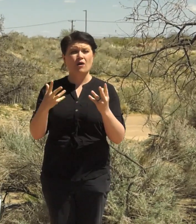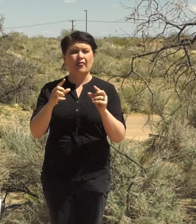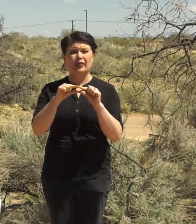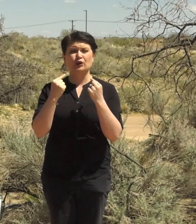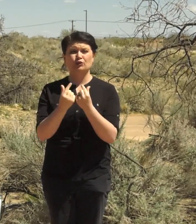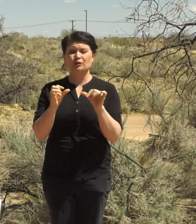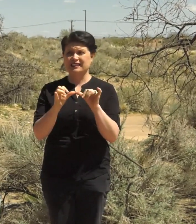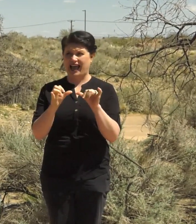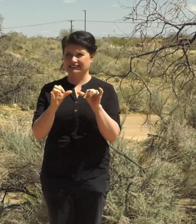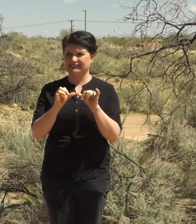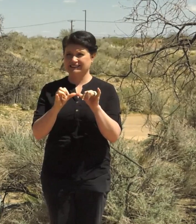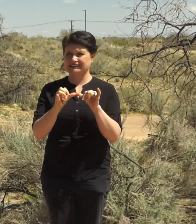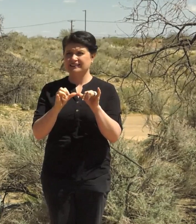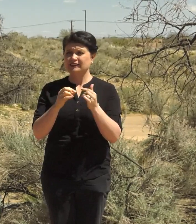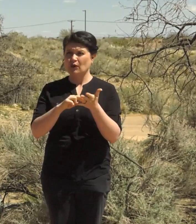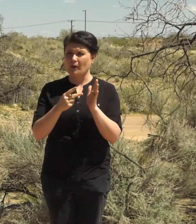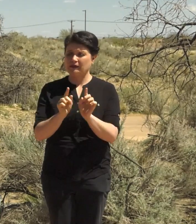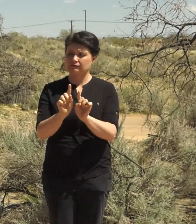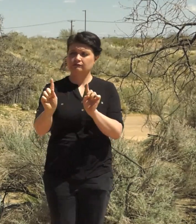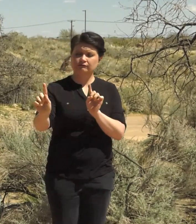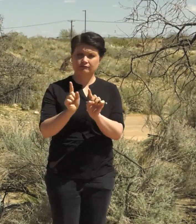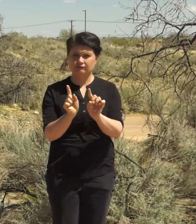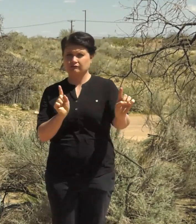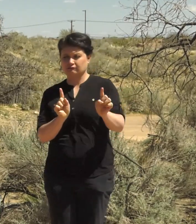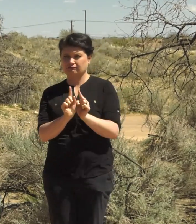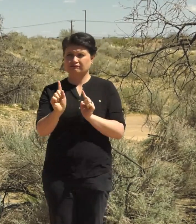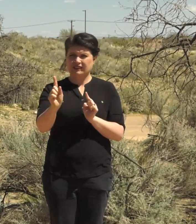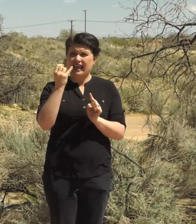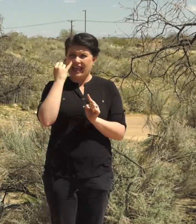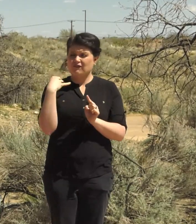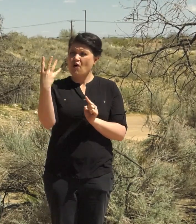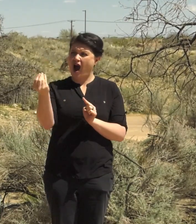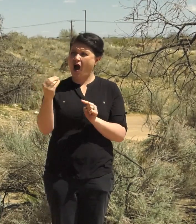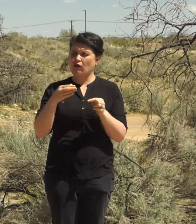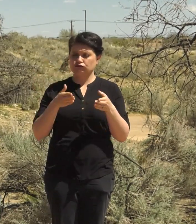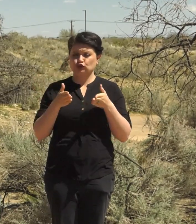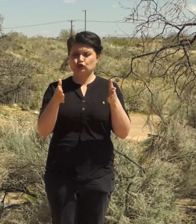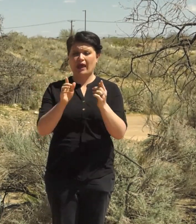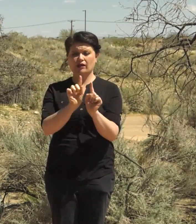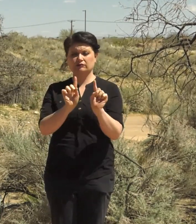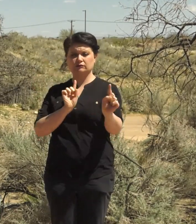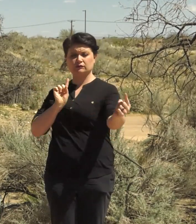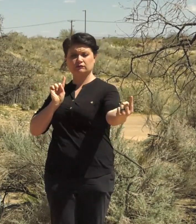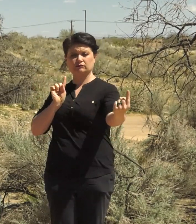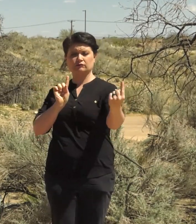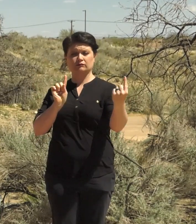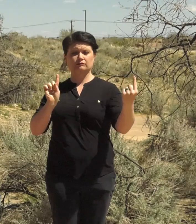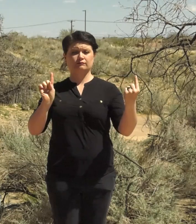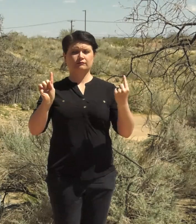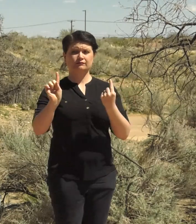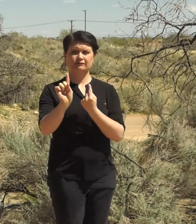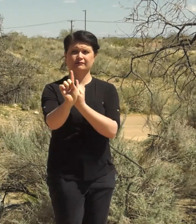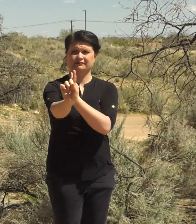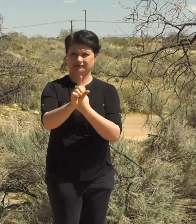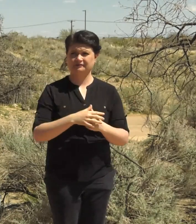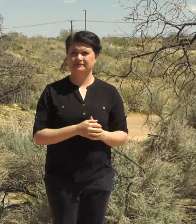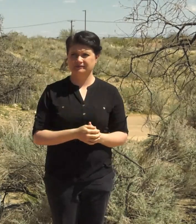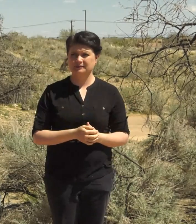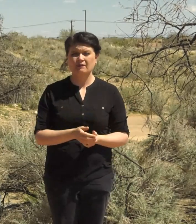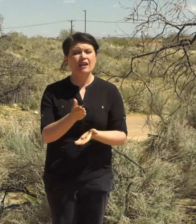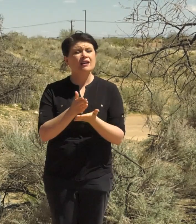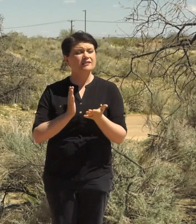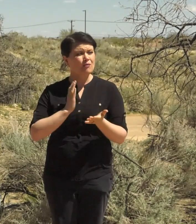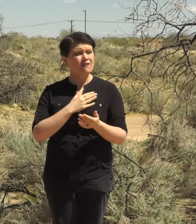other social distance when you are out on the trails. Some of our trails are